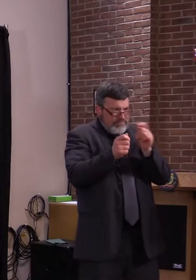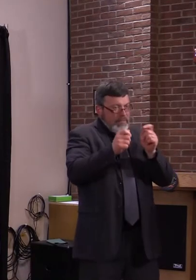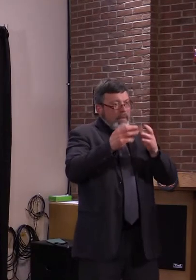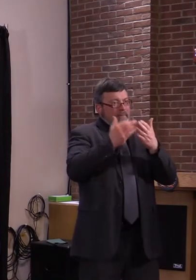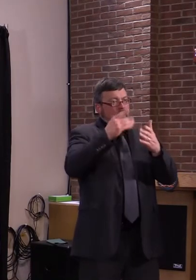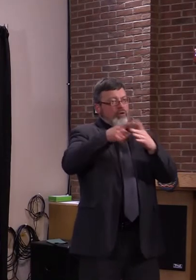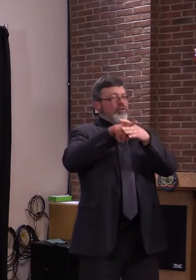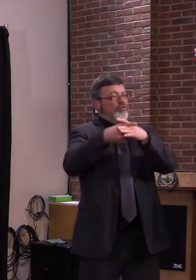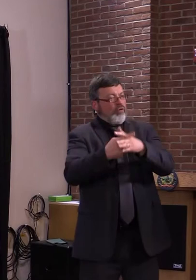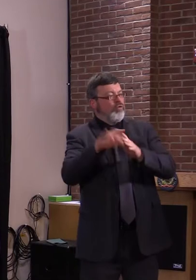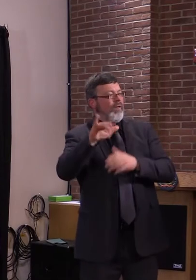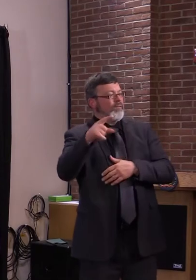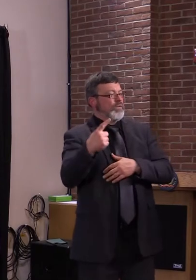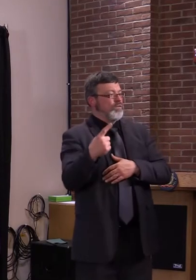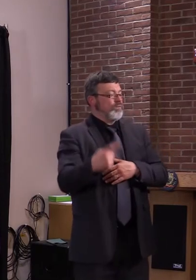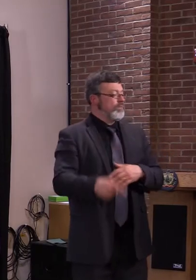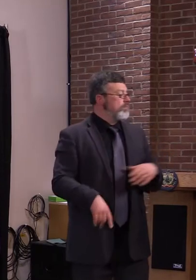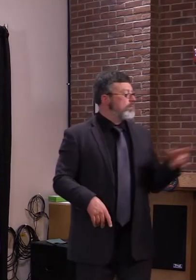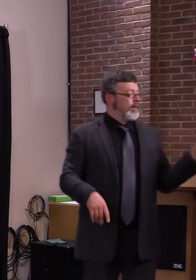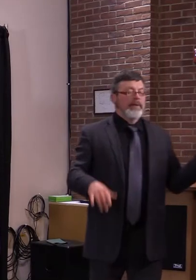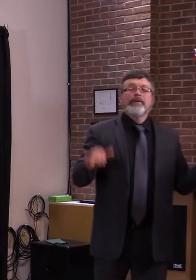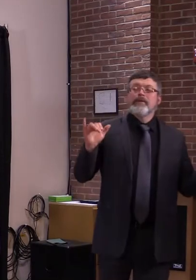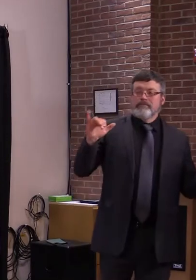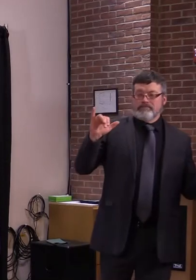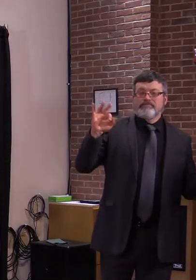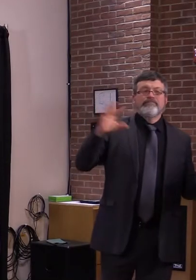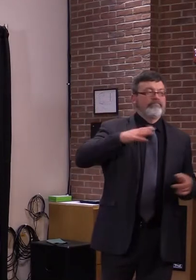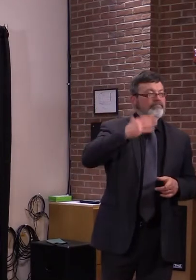the phone, starting with Wilson Ring, AP.